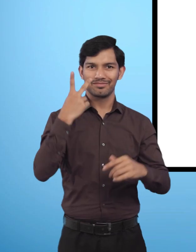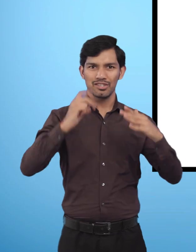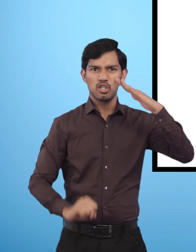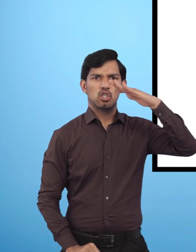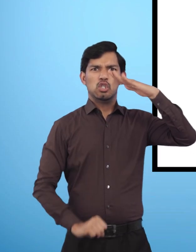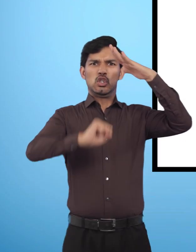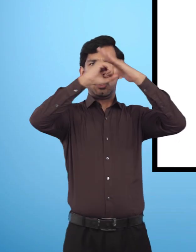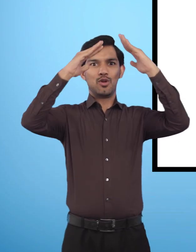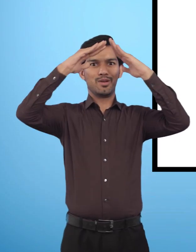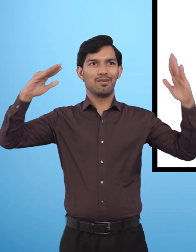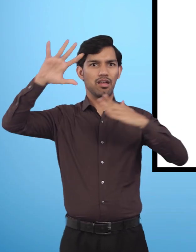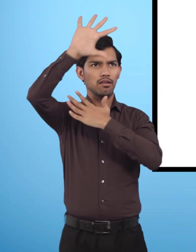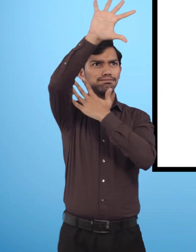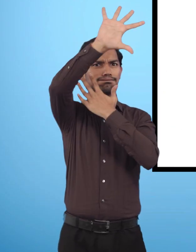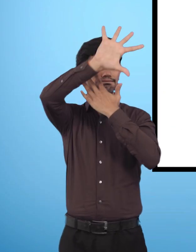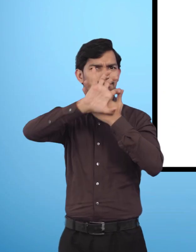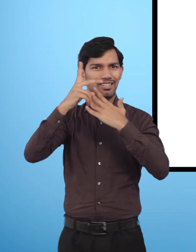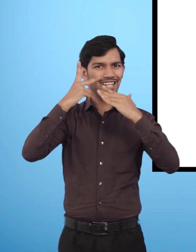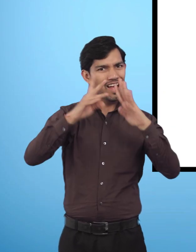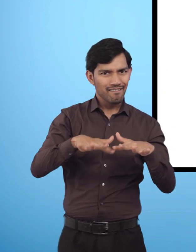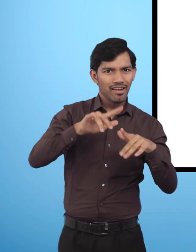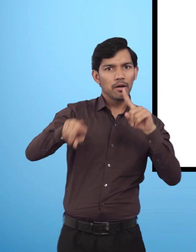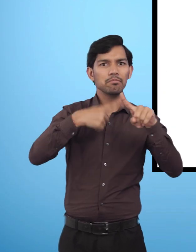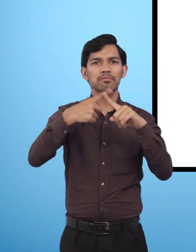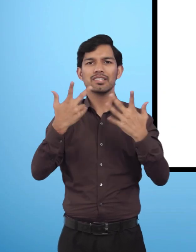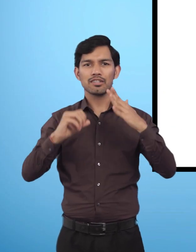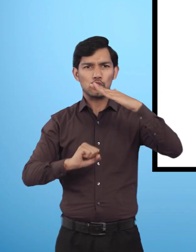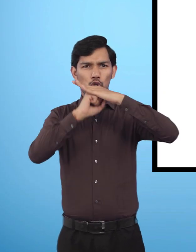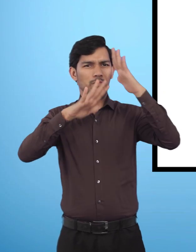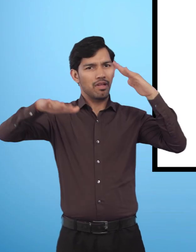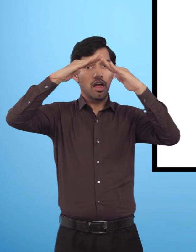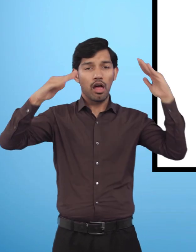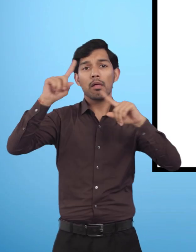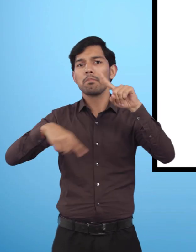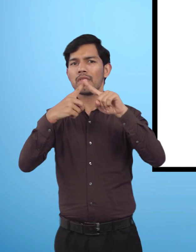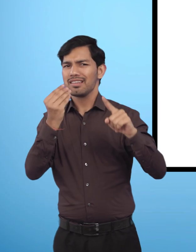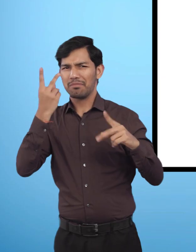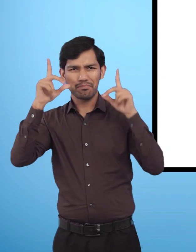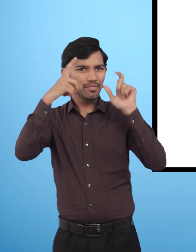Have you seen solar panels on rooftops, on top of street lights or traffic signals?